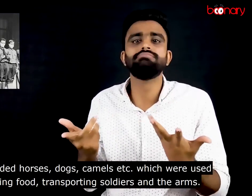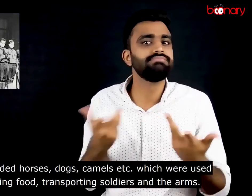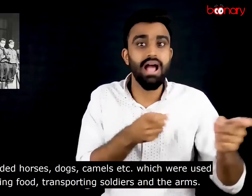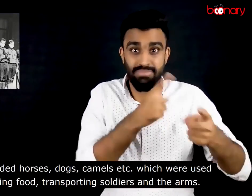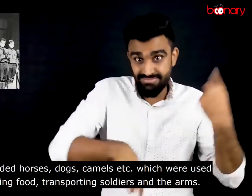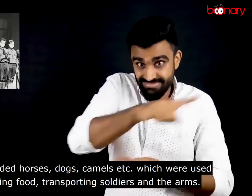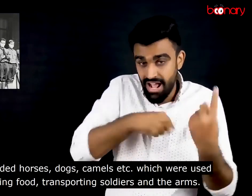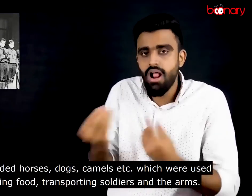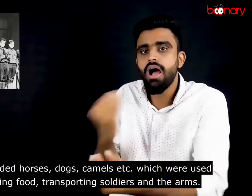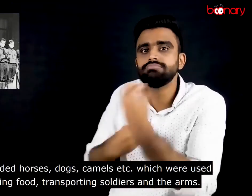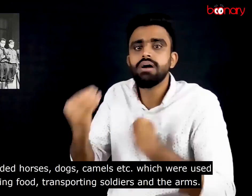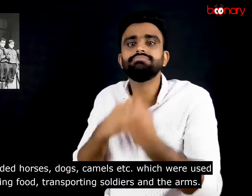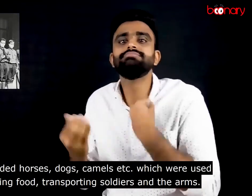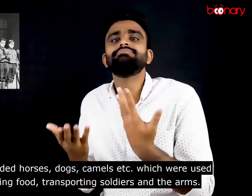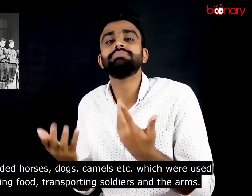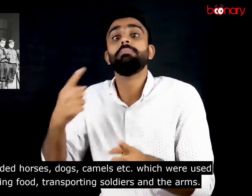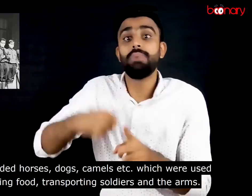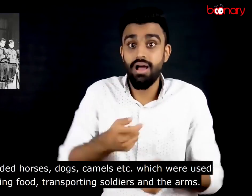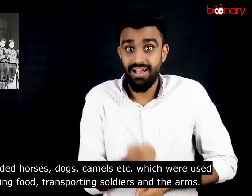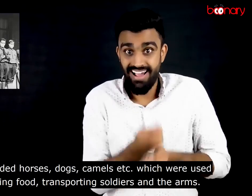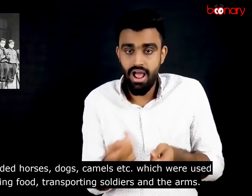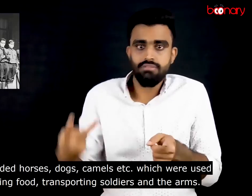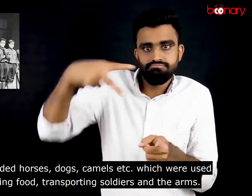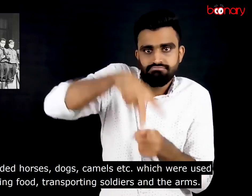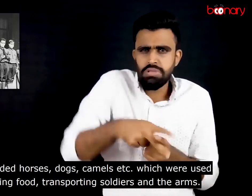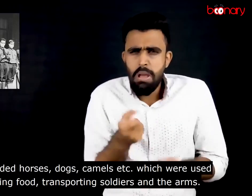food, transporting soldiers, and the arms.